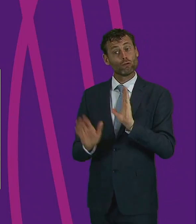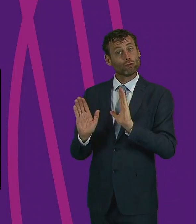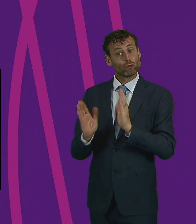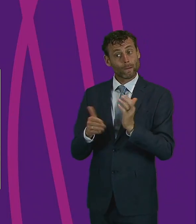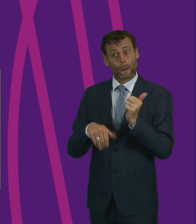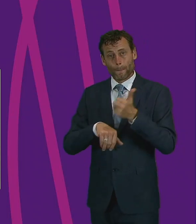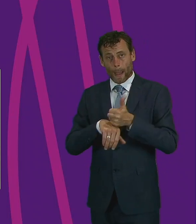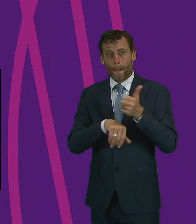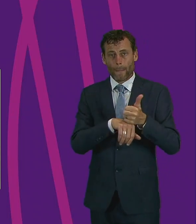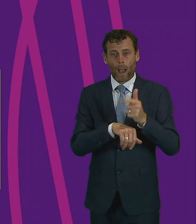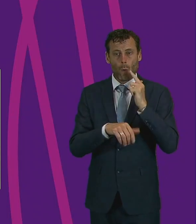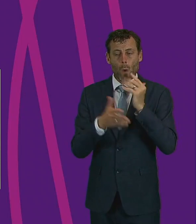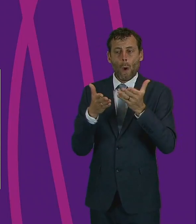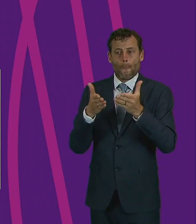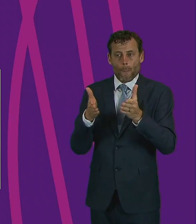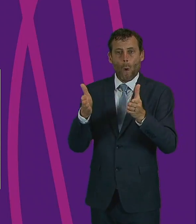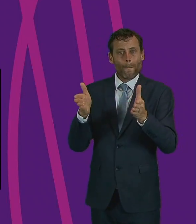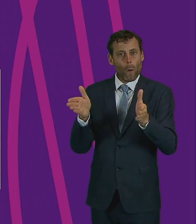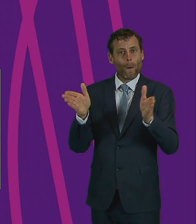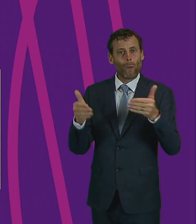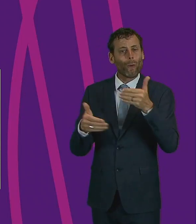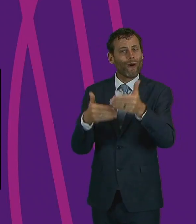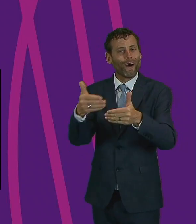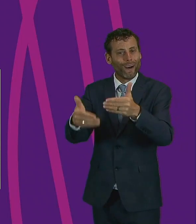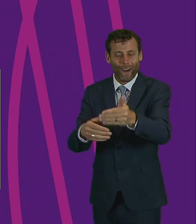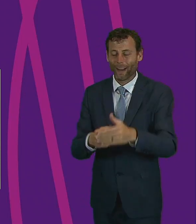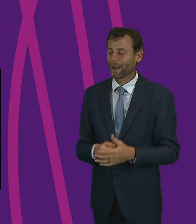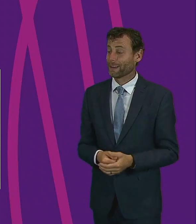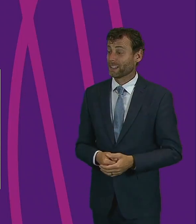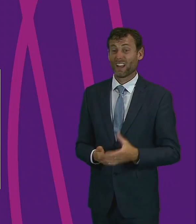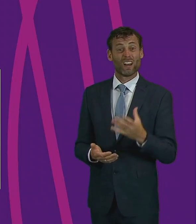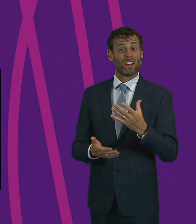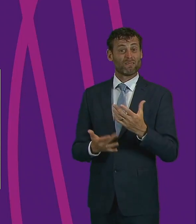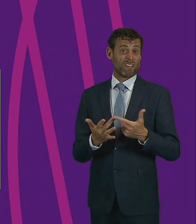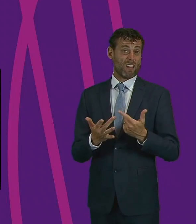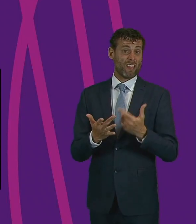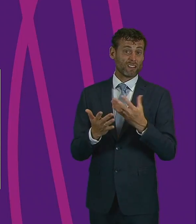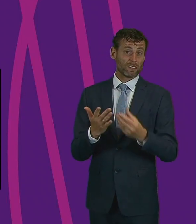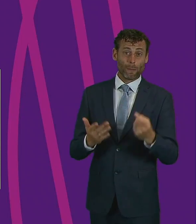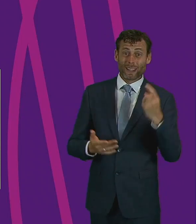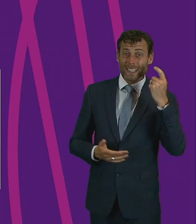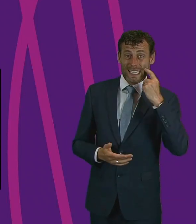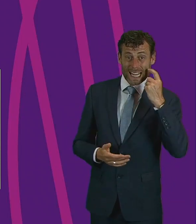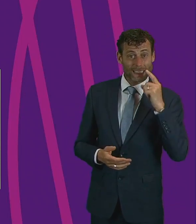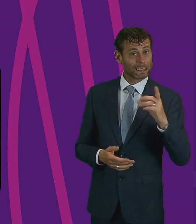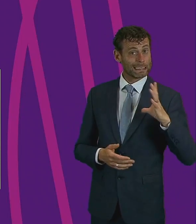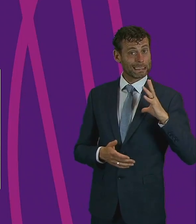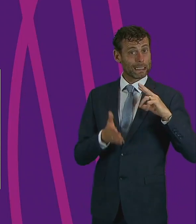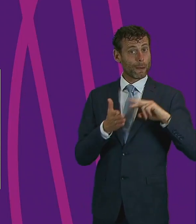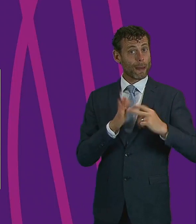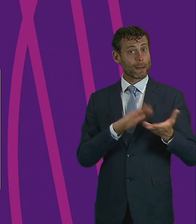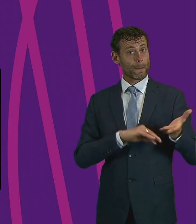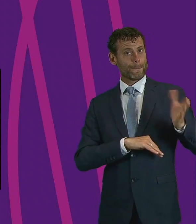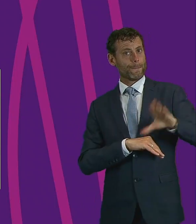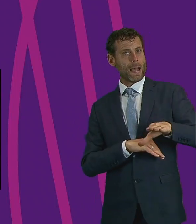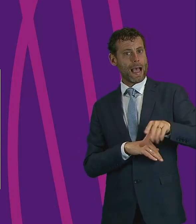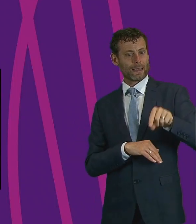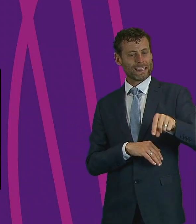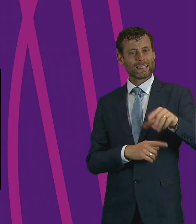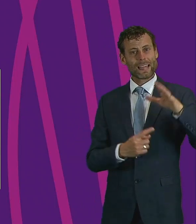And care offered at emergency dental hubs will expand while dentists prepare to reopen. As with everything right now, it's important that